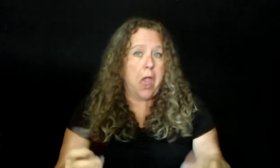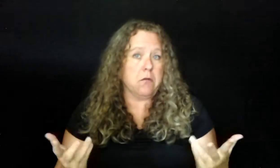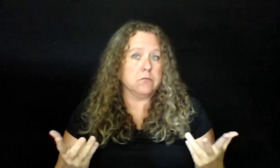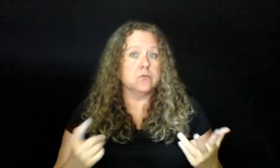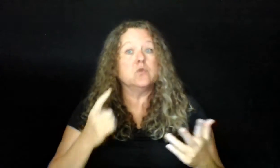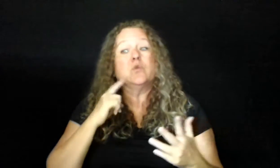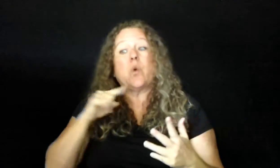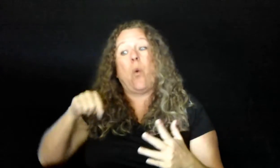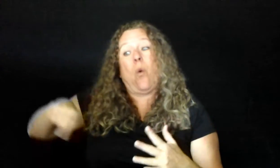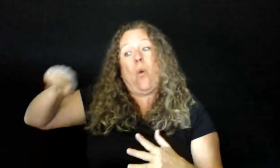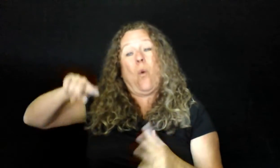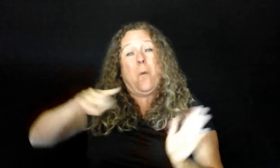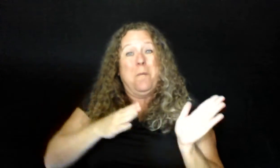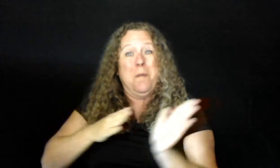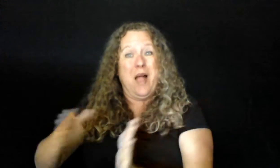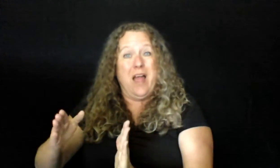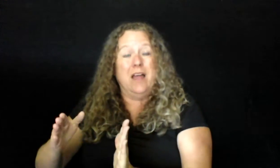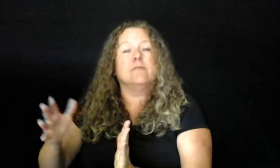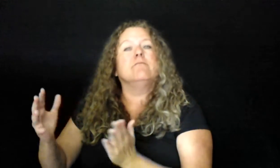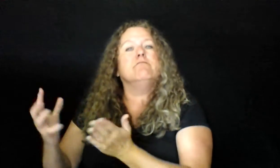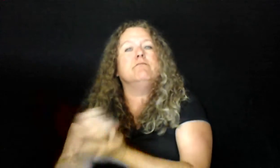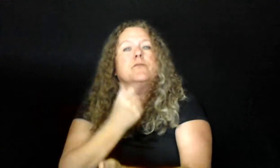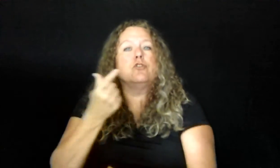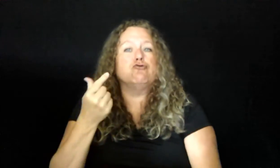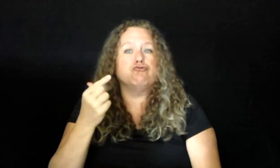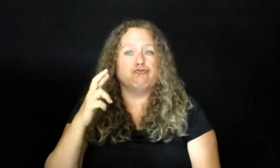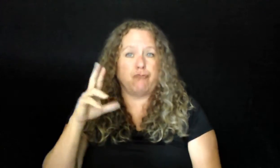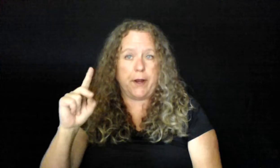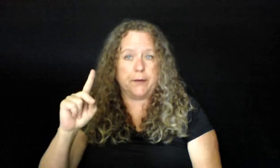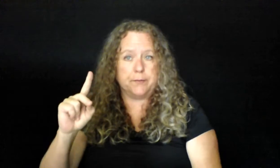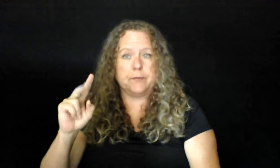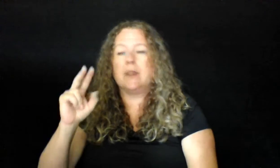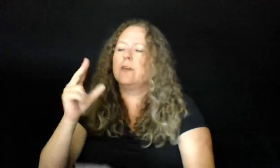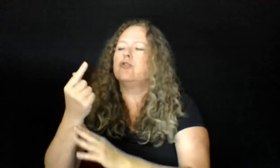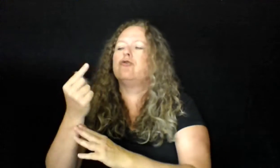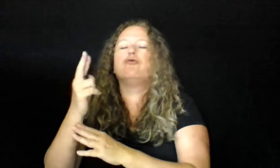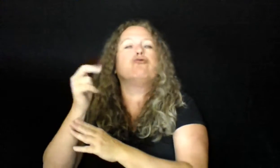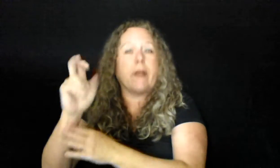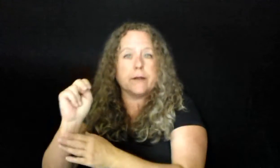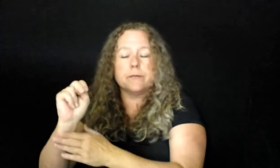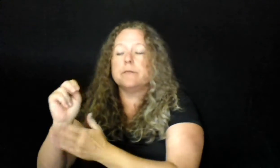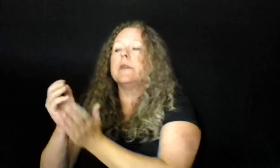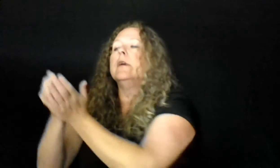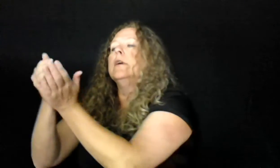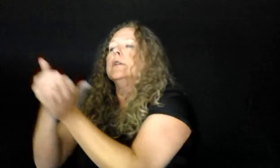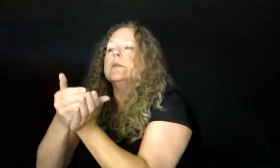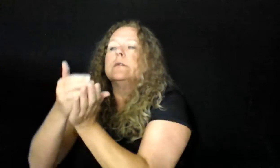was to take the grain and to stop a lot, right? The plan was,